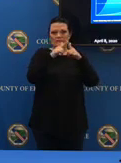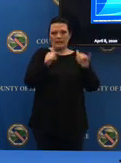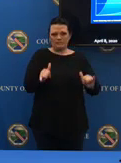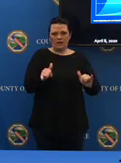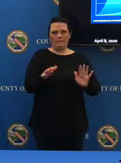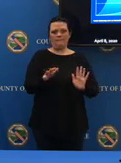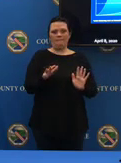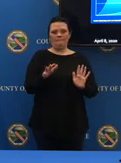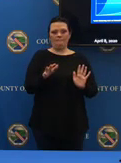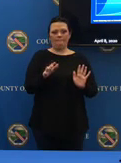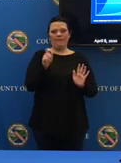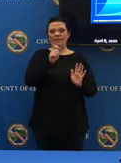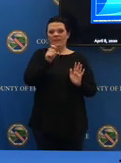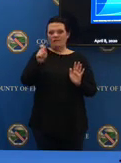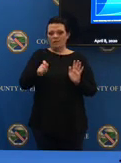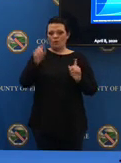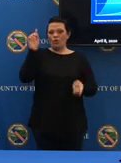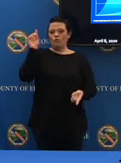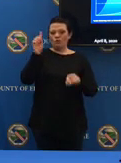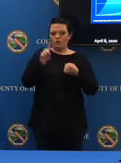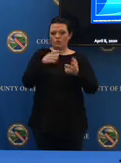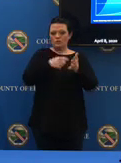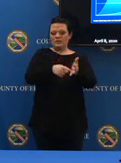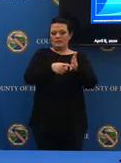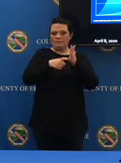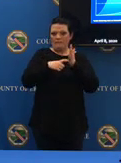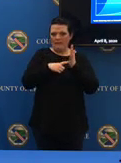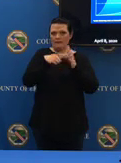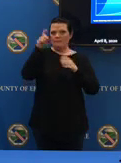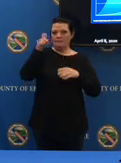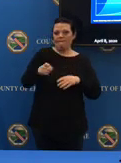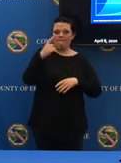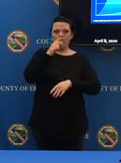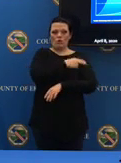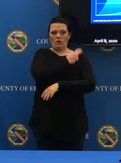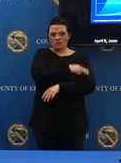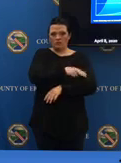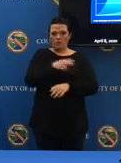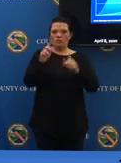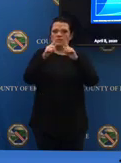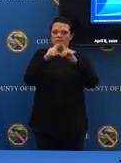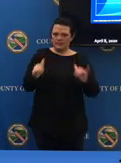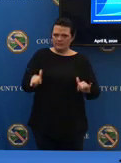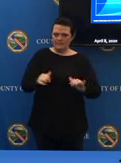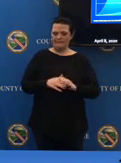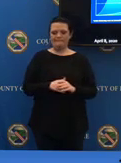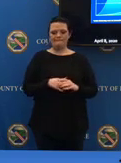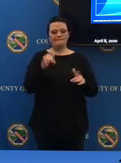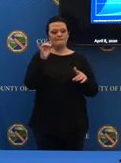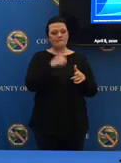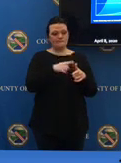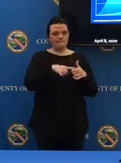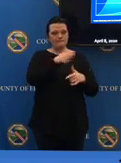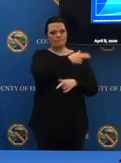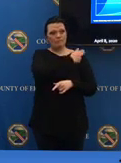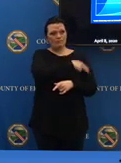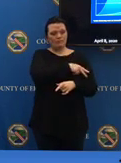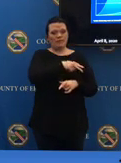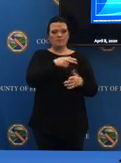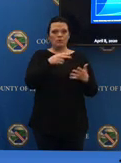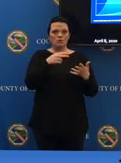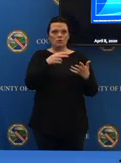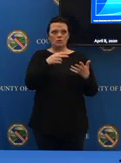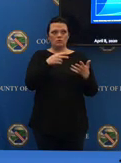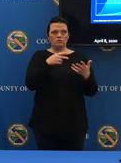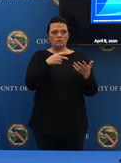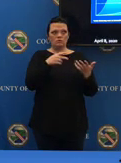therefore reduce the demand and need for hospitalization at the same time. That way our hospitals